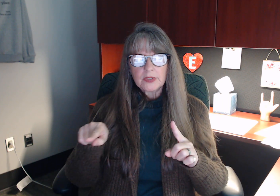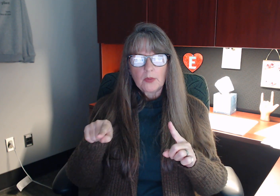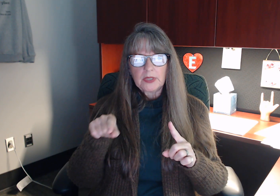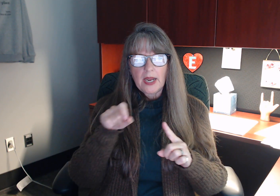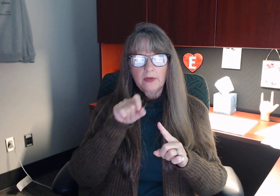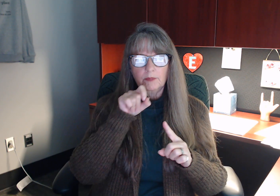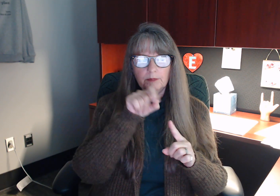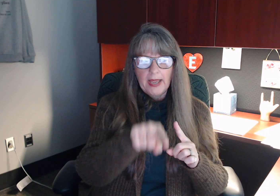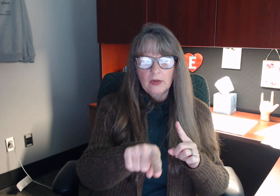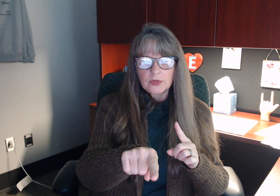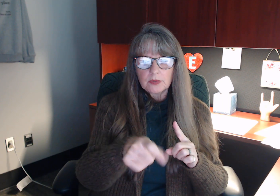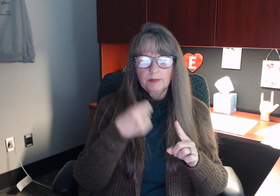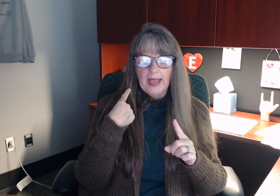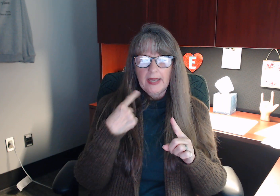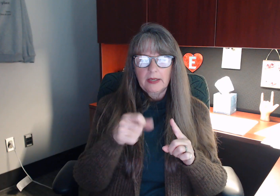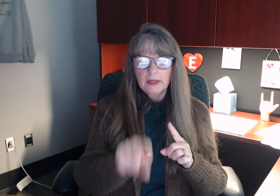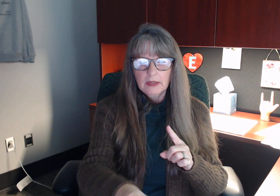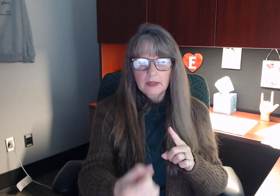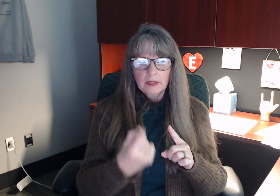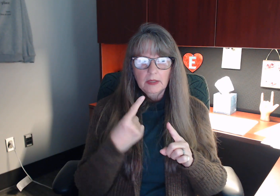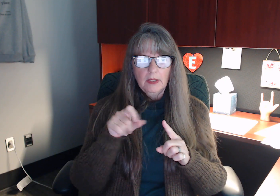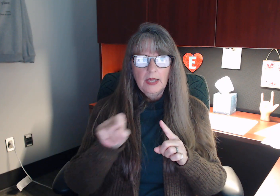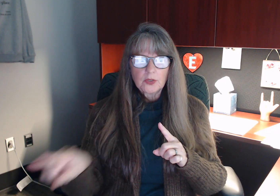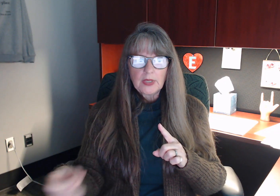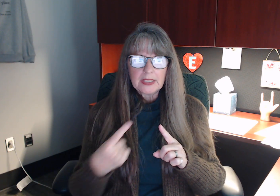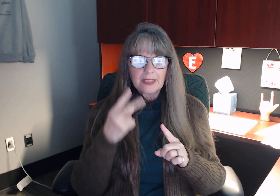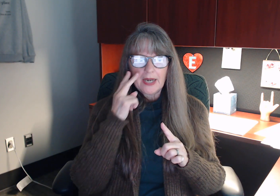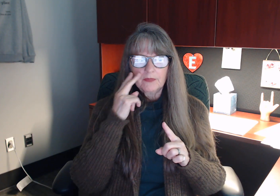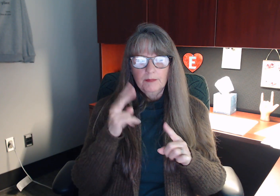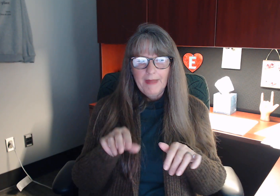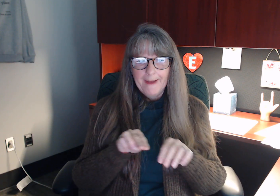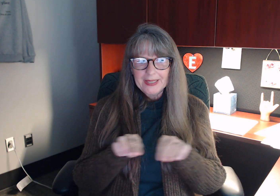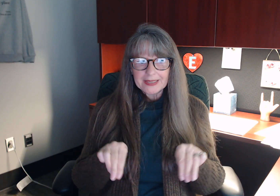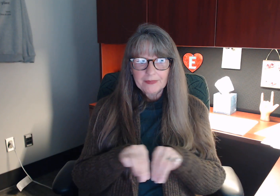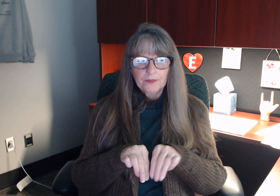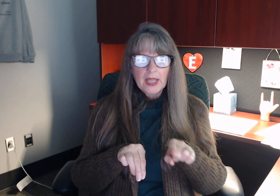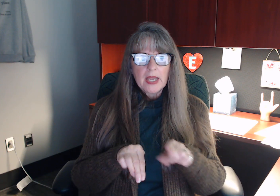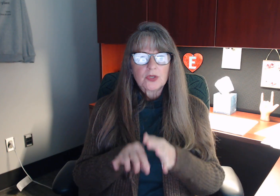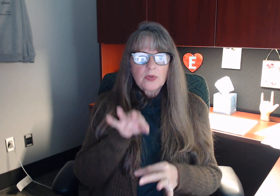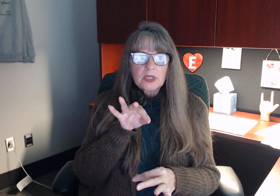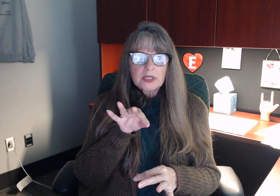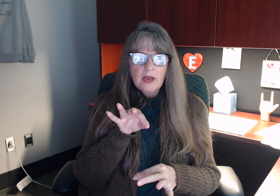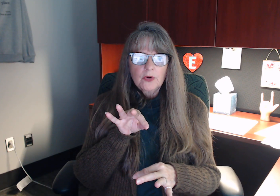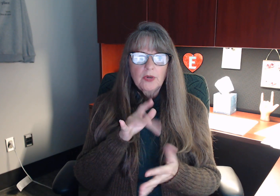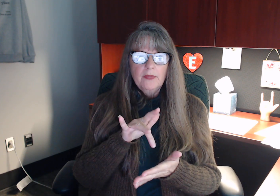that would kind of bounce back. And so they could kind of map it. And so they discovered